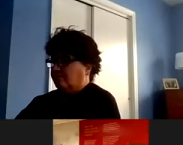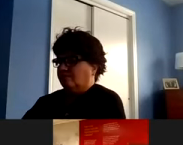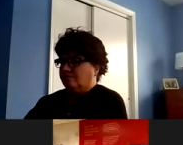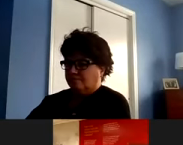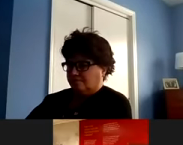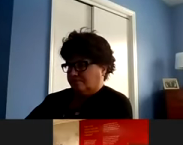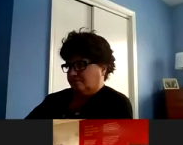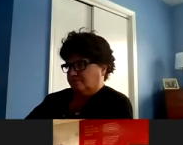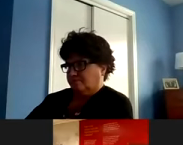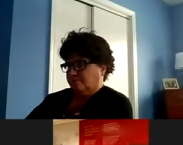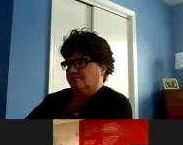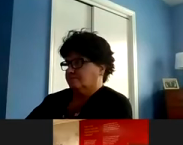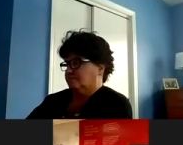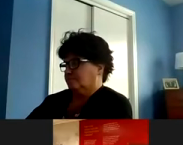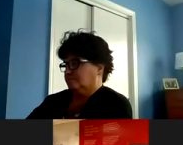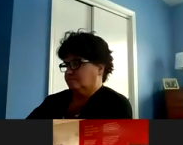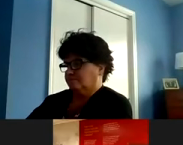theology.